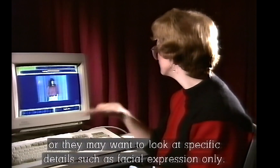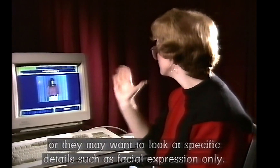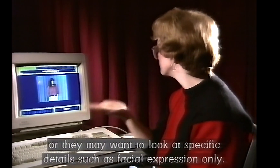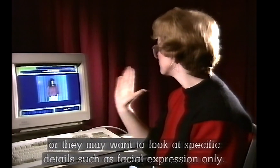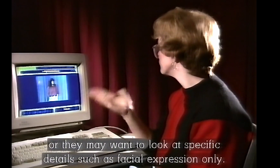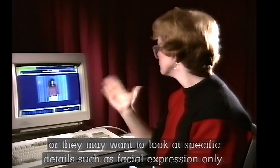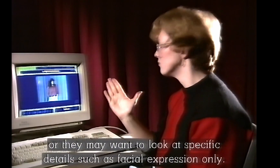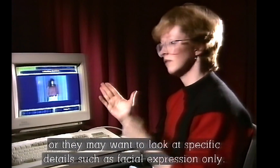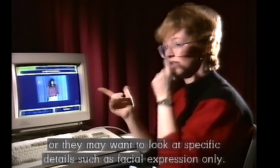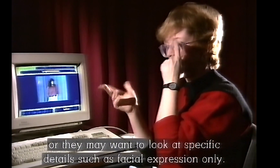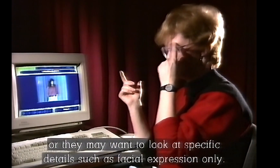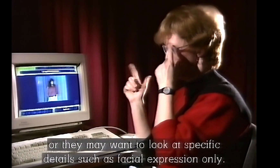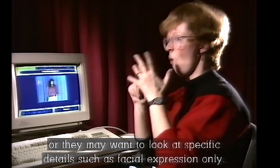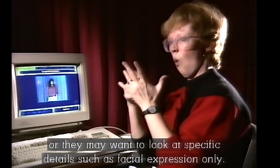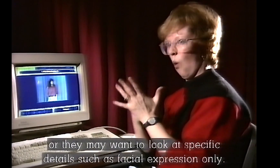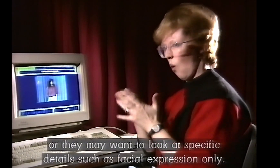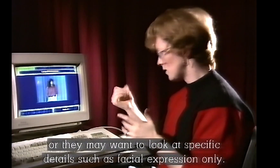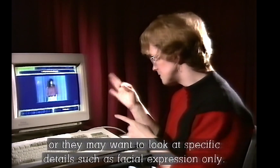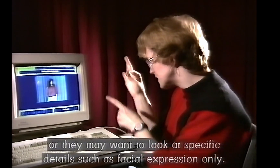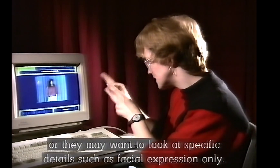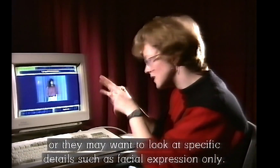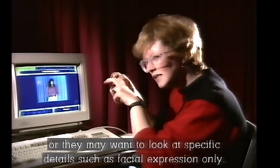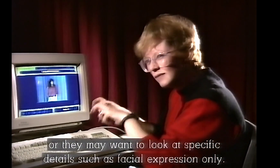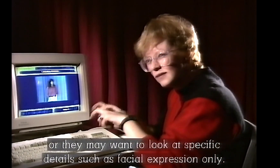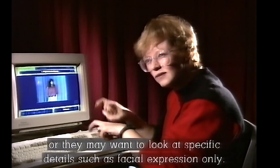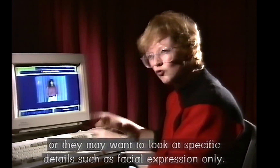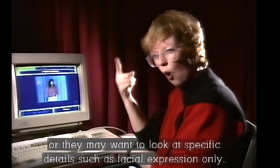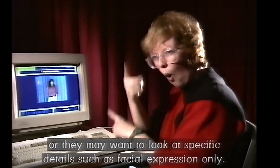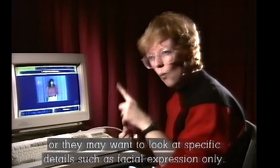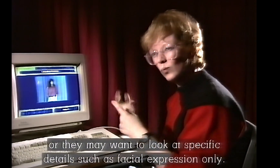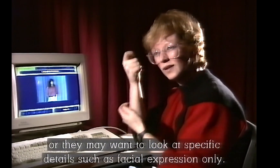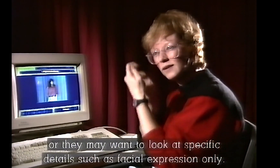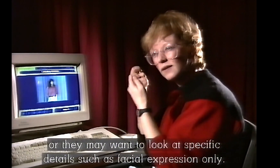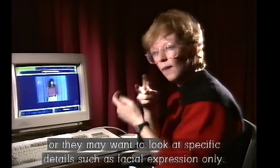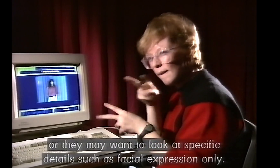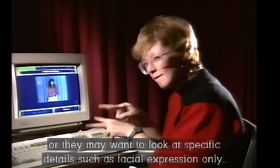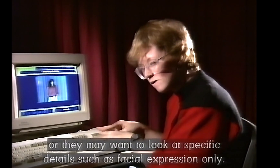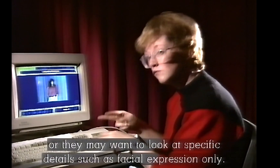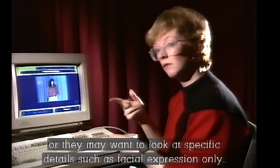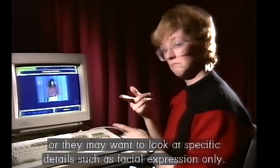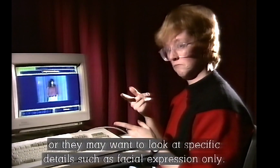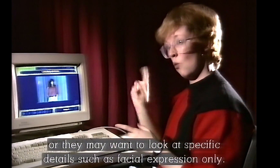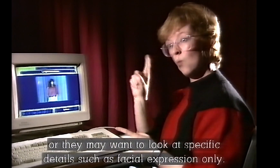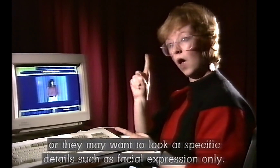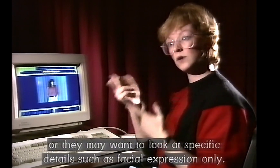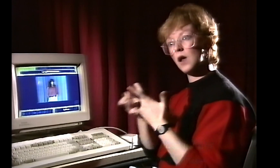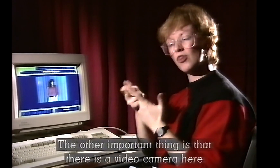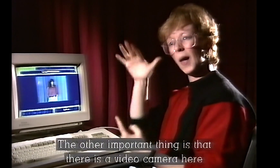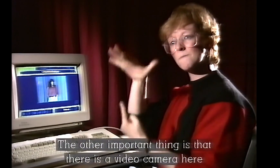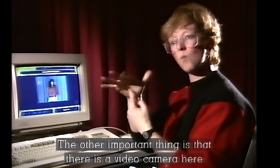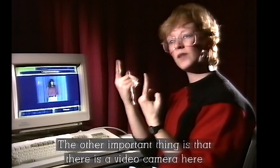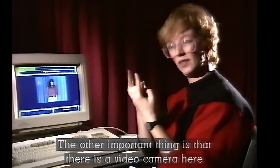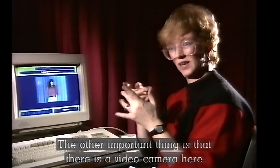question why. So now they do have two choices. They can browse through, or they may want to